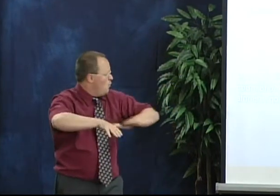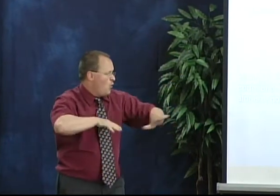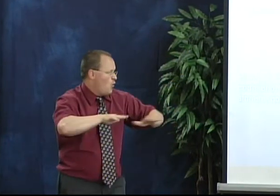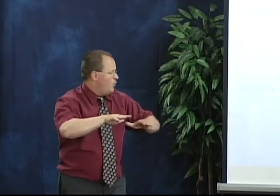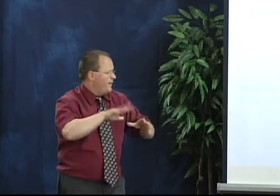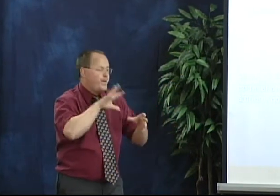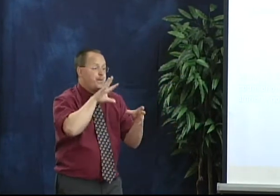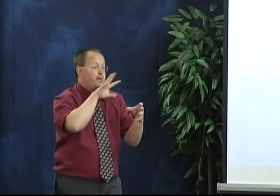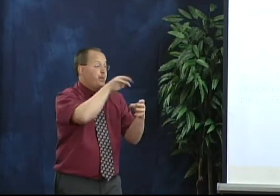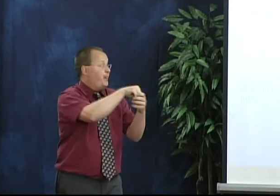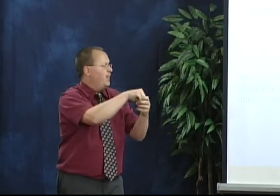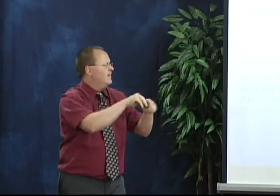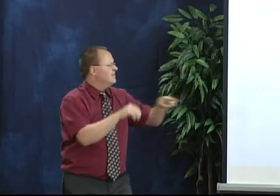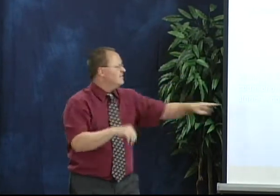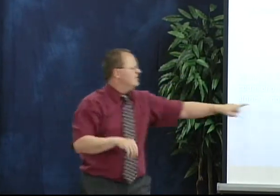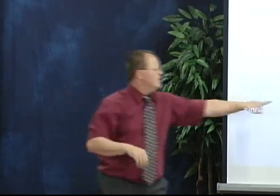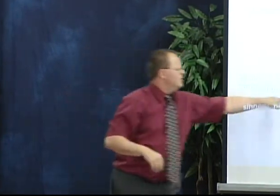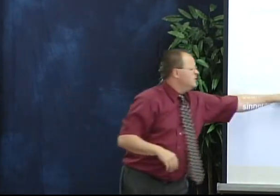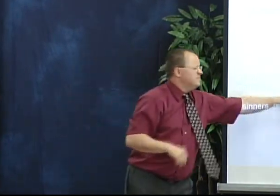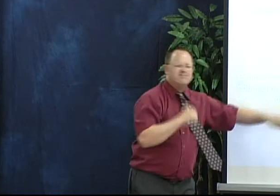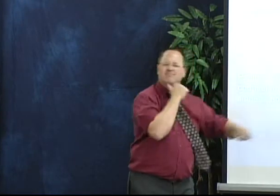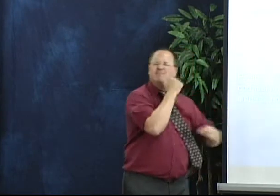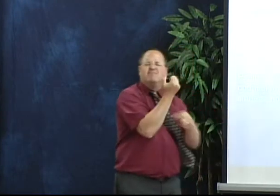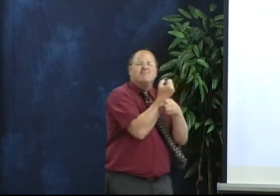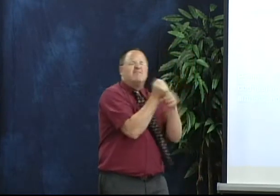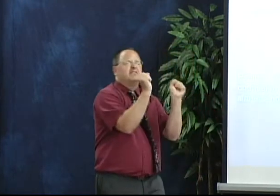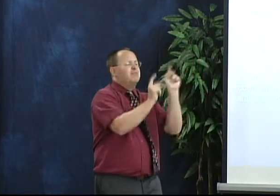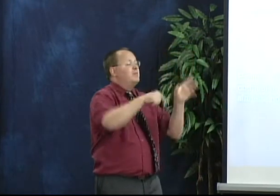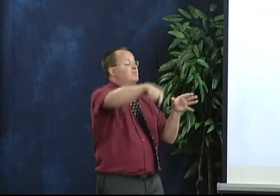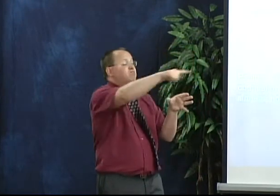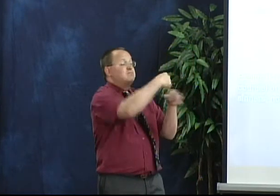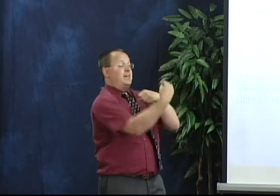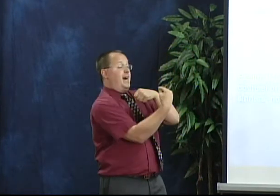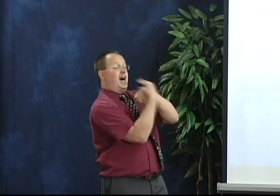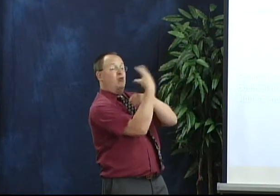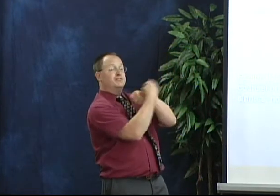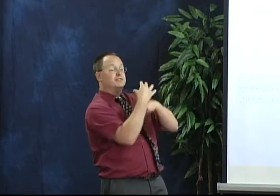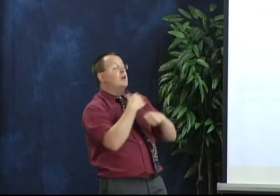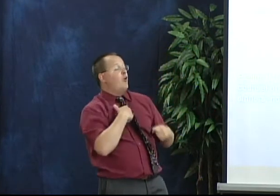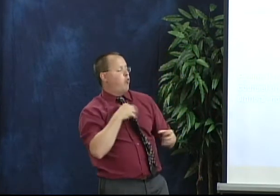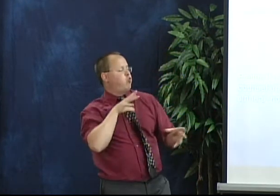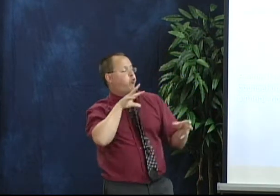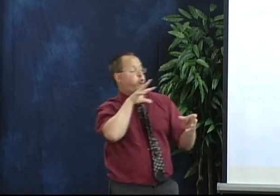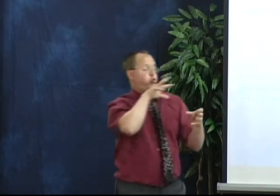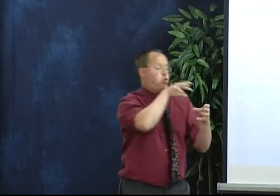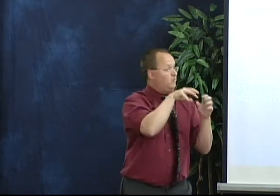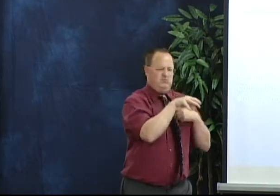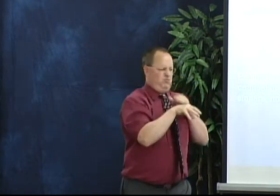it says, blessed is the man who walks not in the counsel of the ungodly.